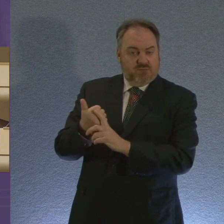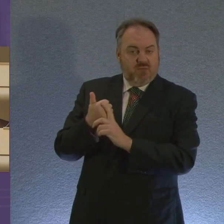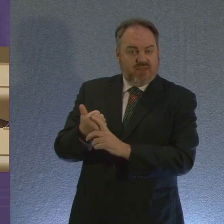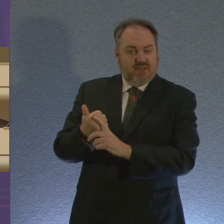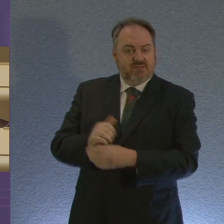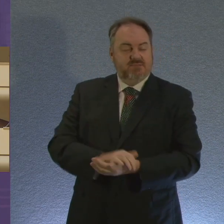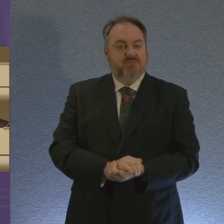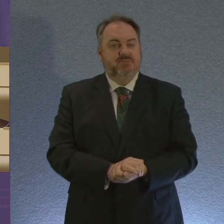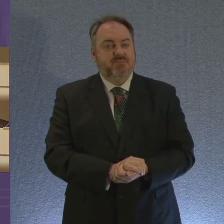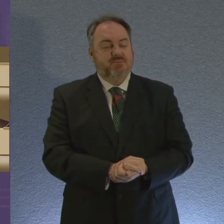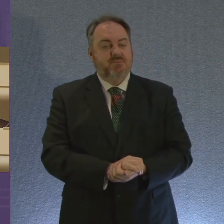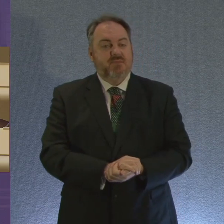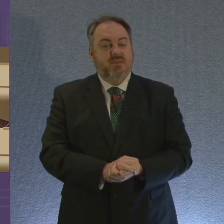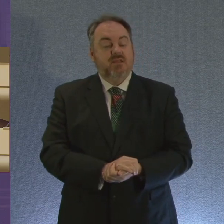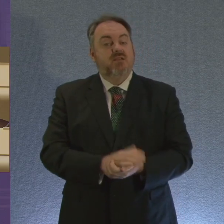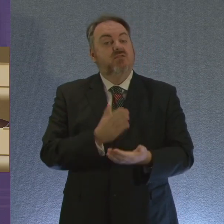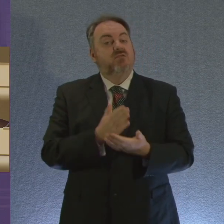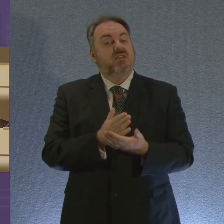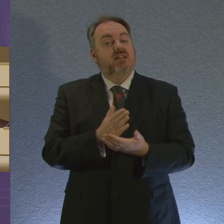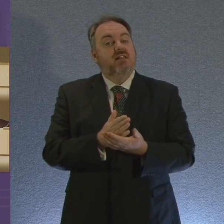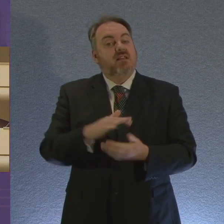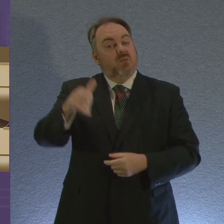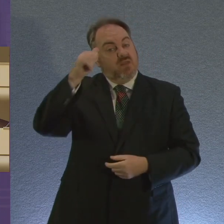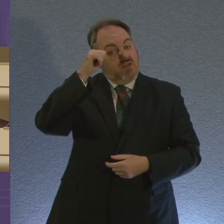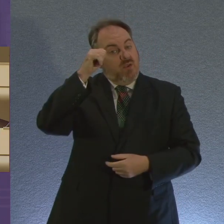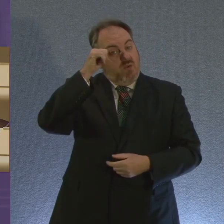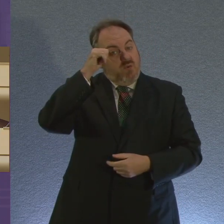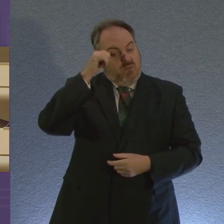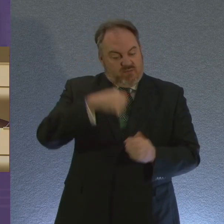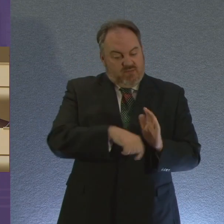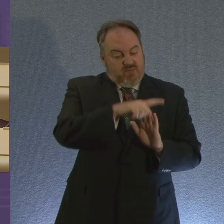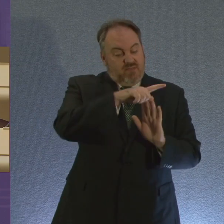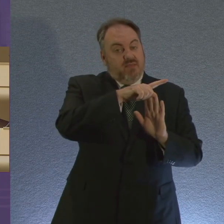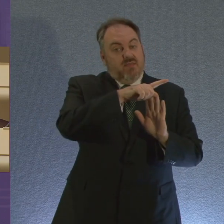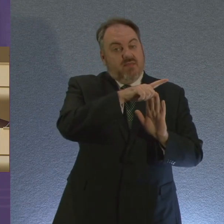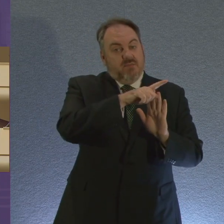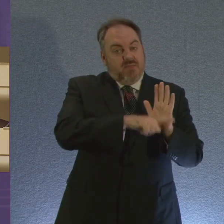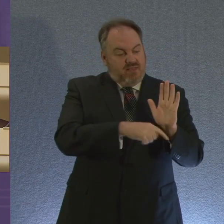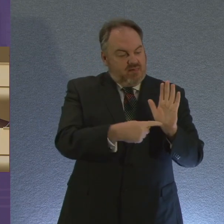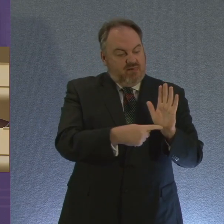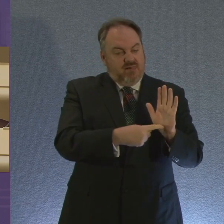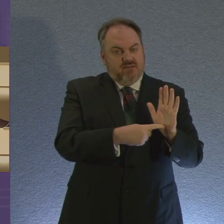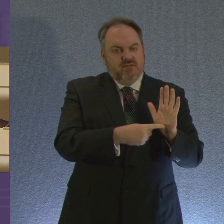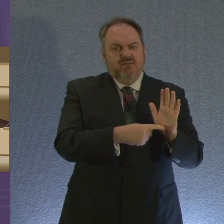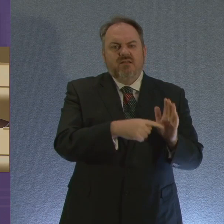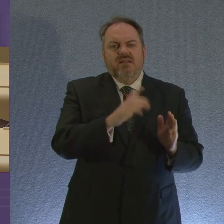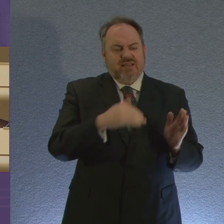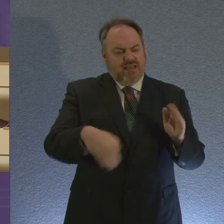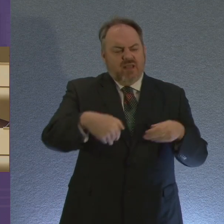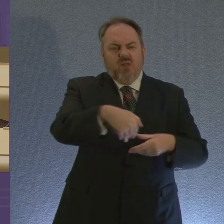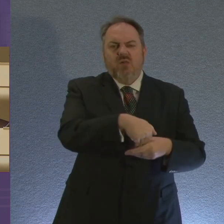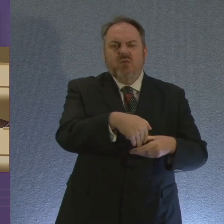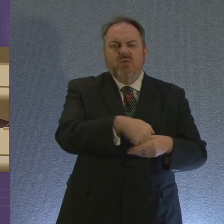matters. First of all, the provisions in the bill in relation to prisoner release. There's no doubt